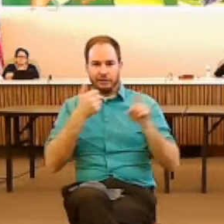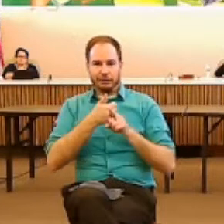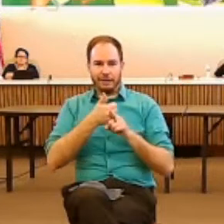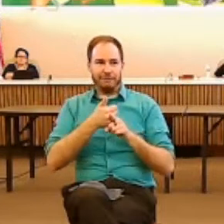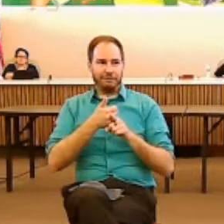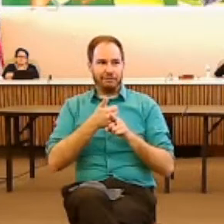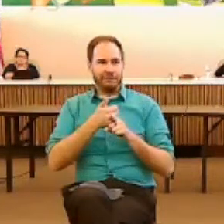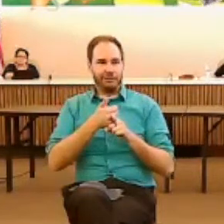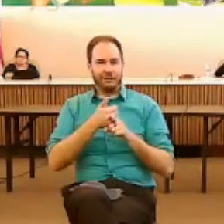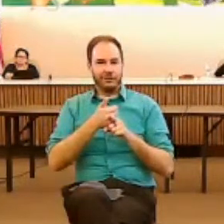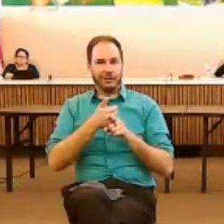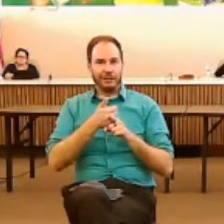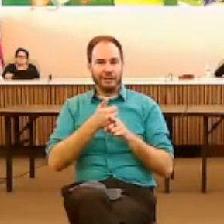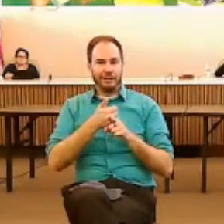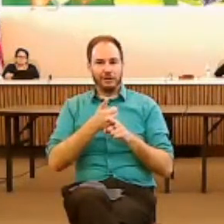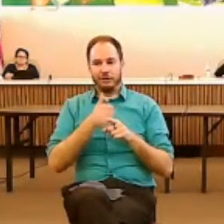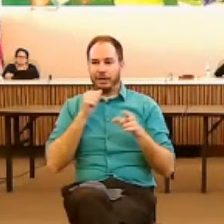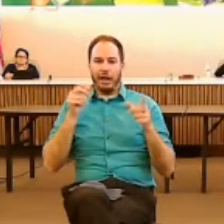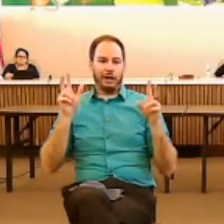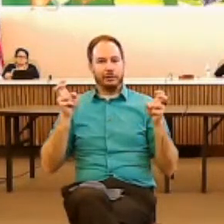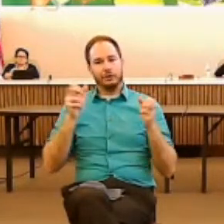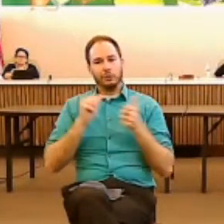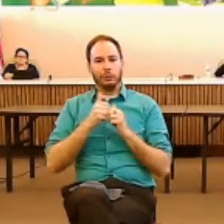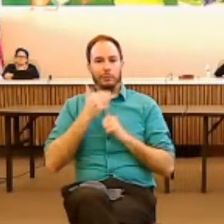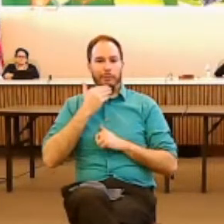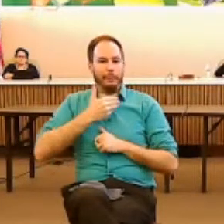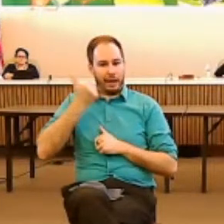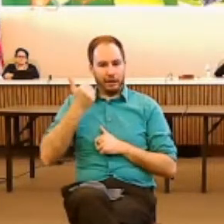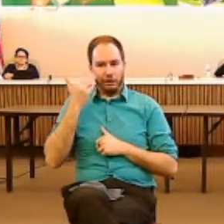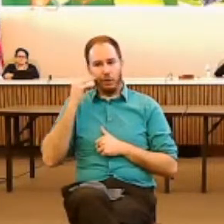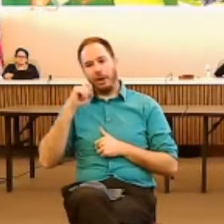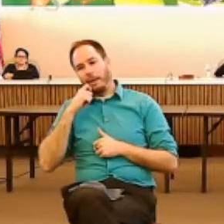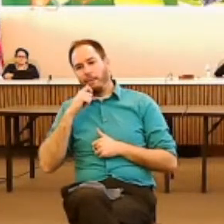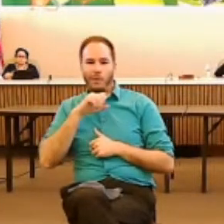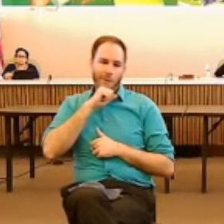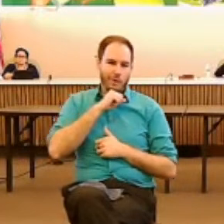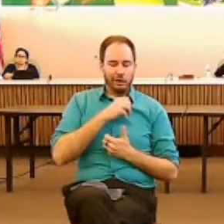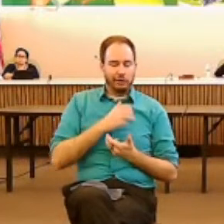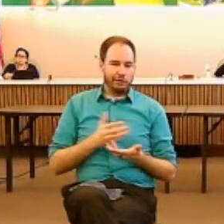guess, which is one's better. I would say it's apples and oranges, maybe.